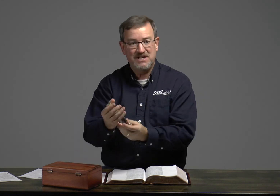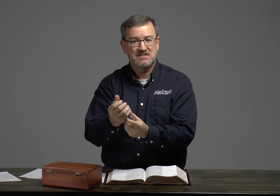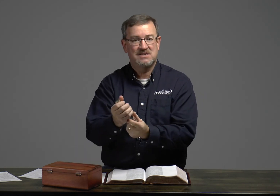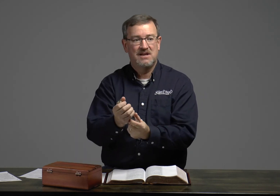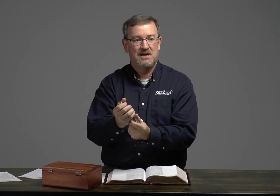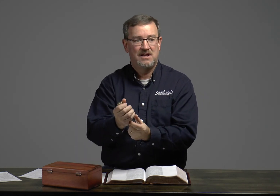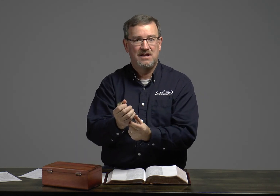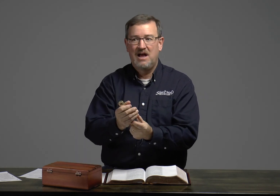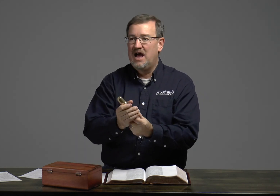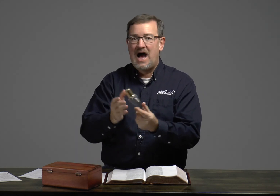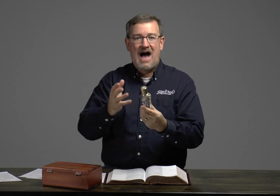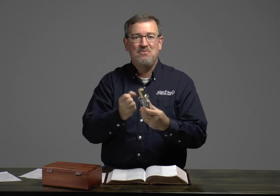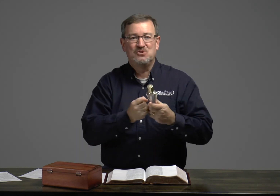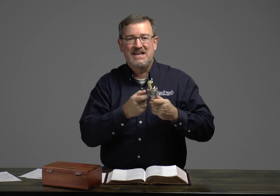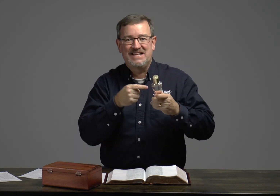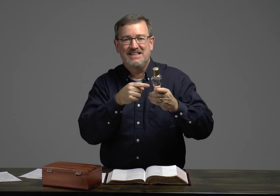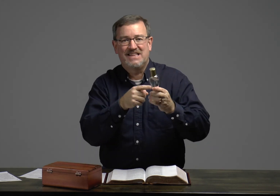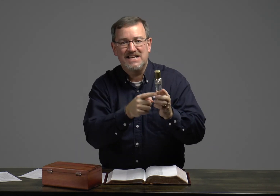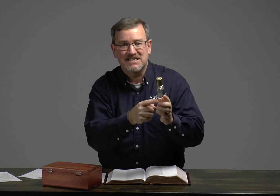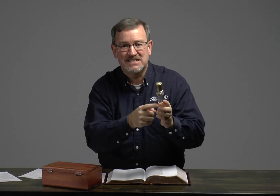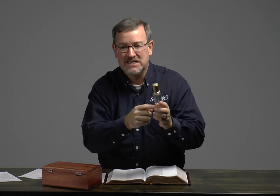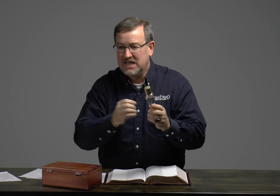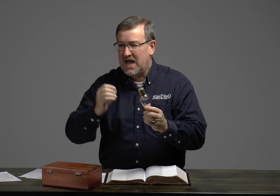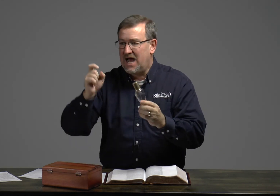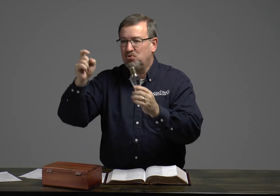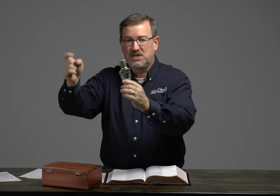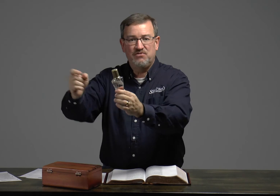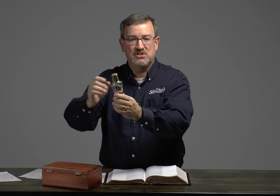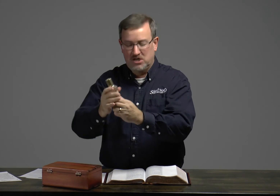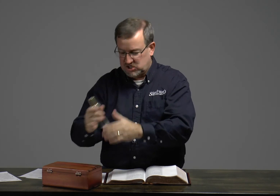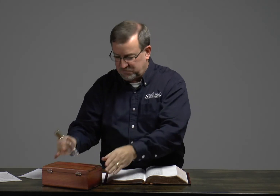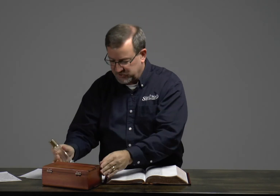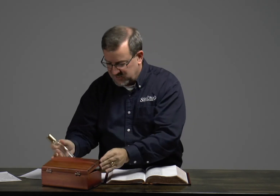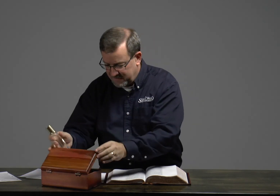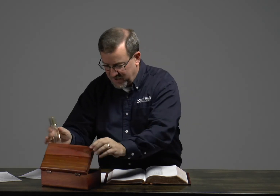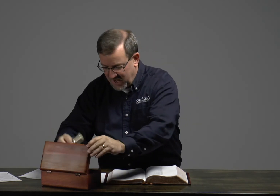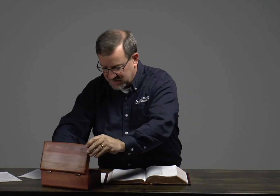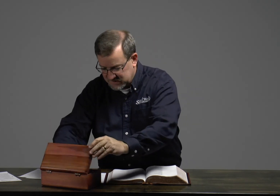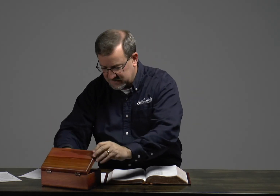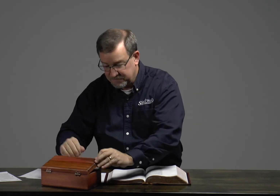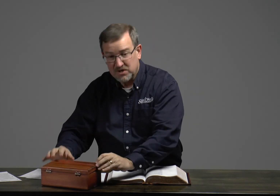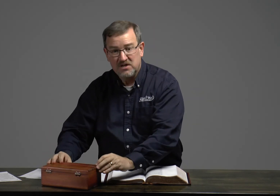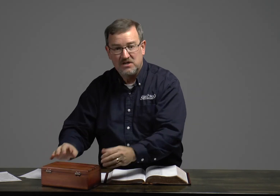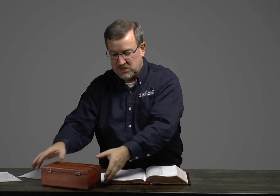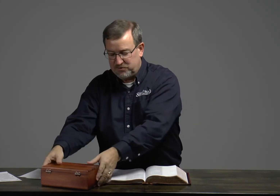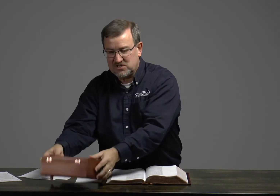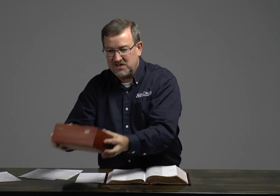this. I will take this. I will give it. She puts it in a box. She puts it under